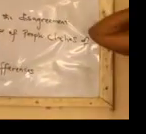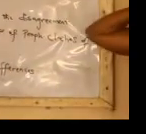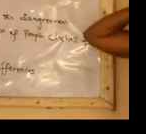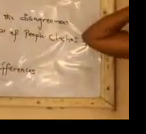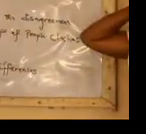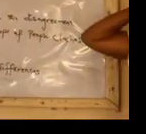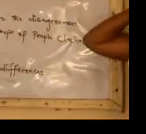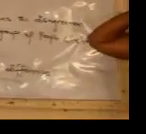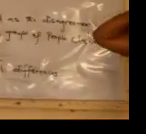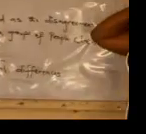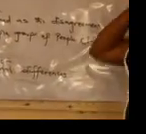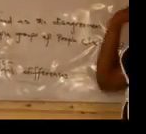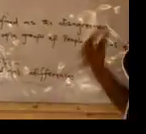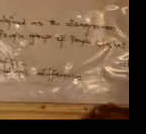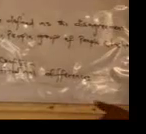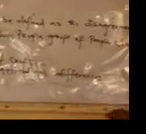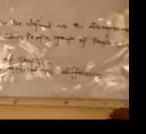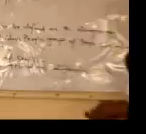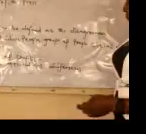So they said we should what?